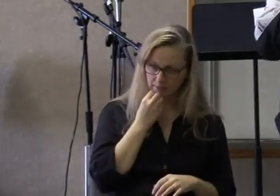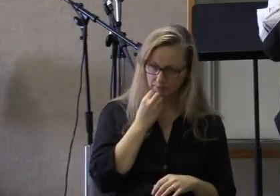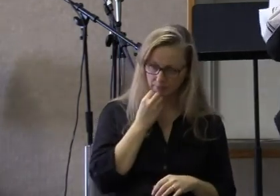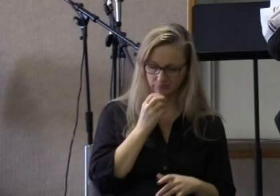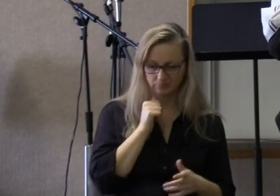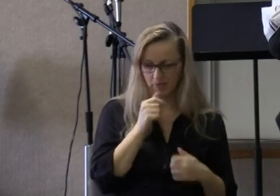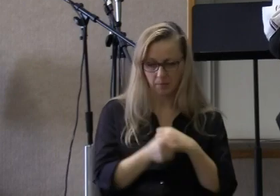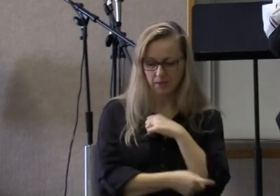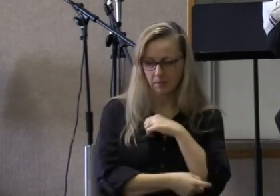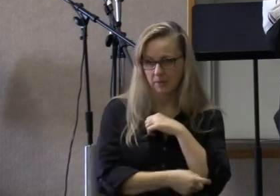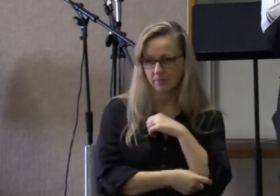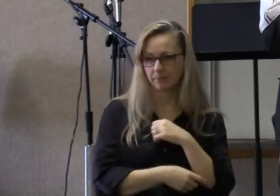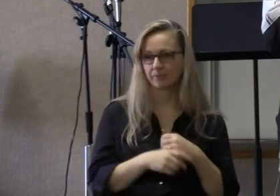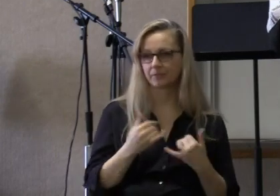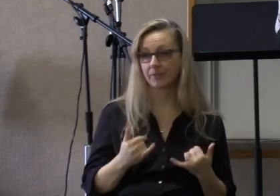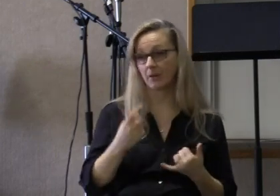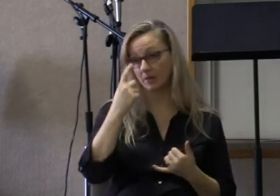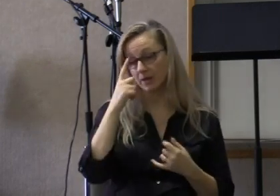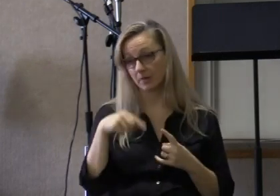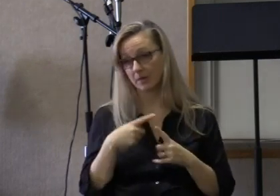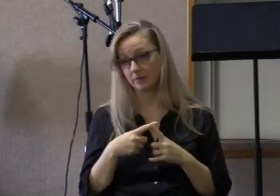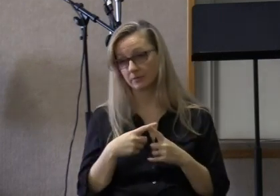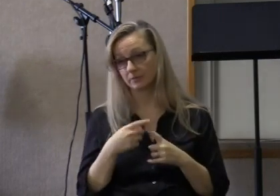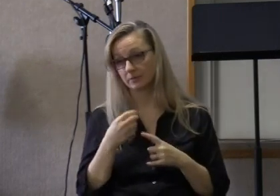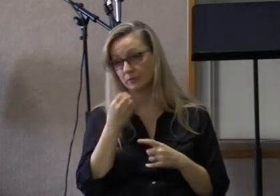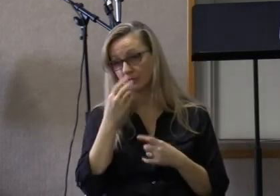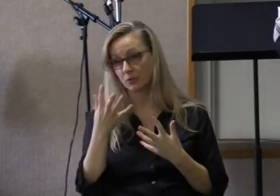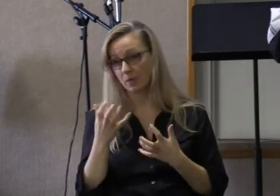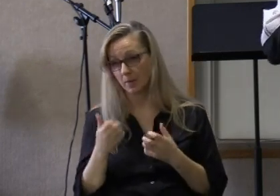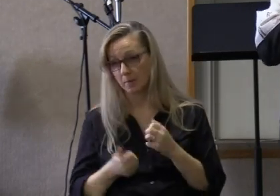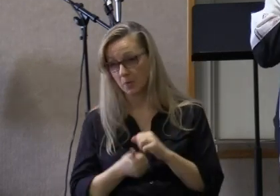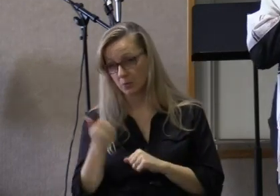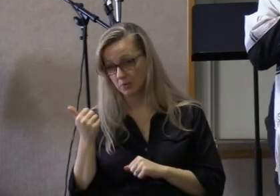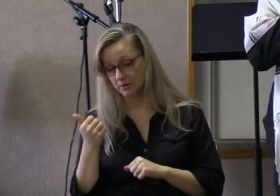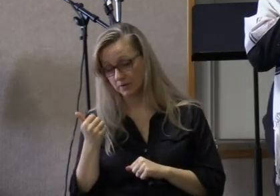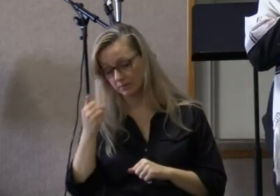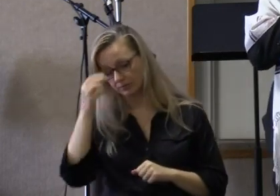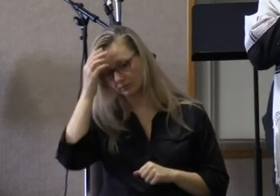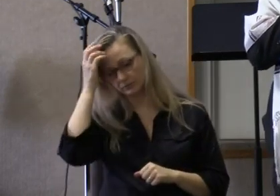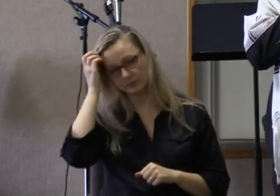the most. I'm sorry, you're probably hungry.